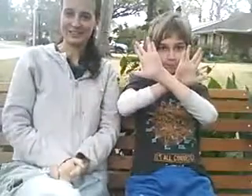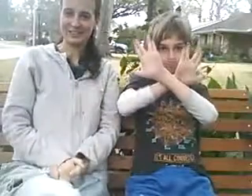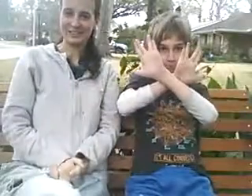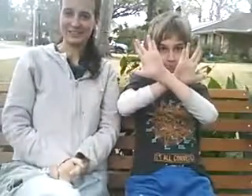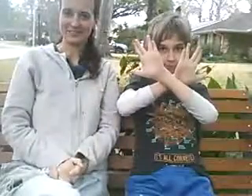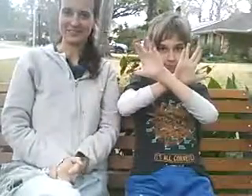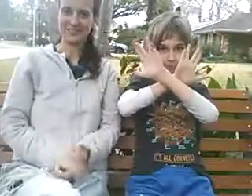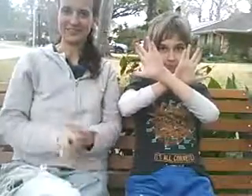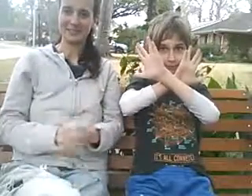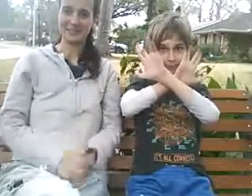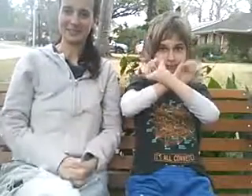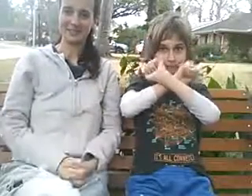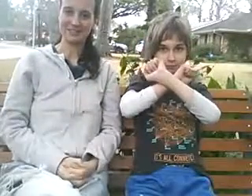ready to do something else.